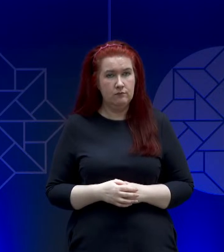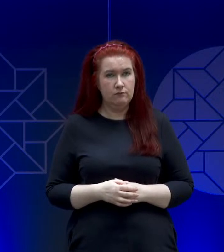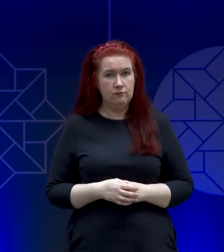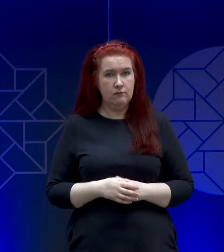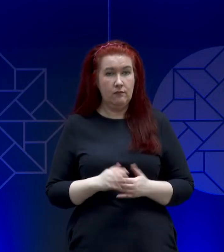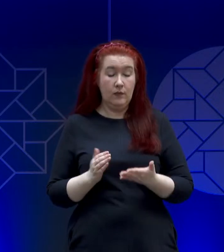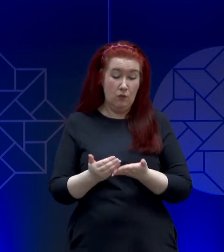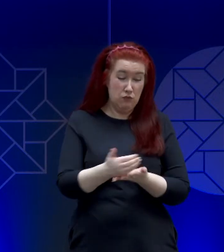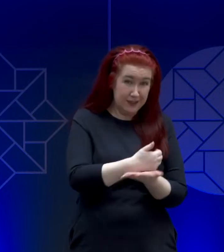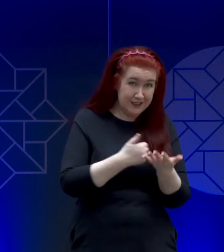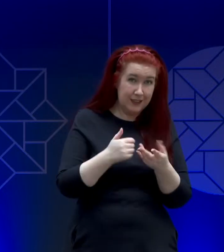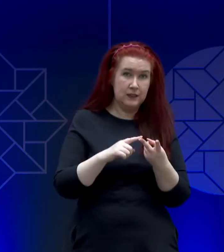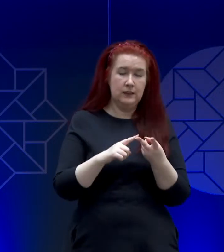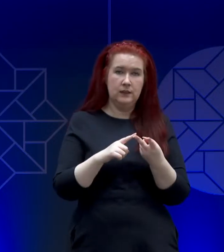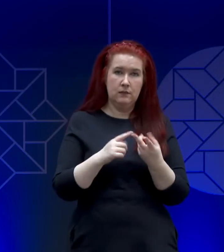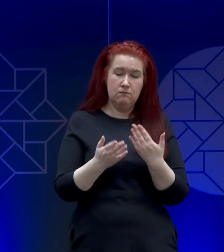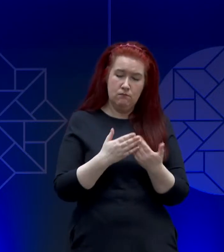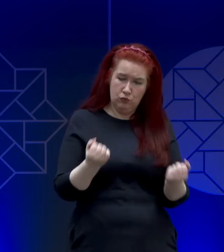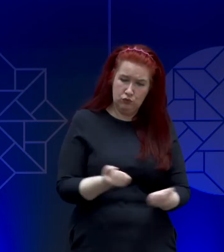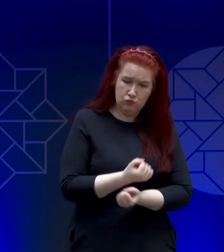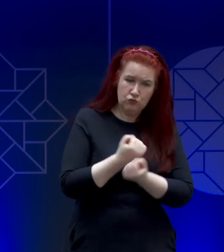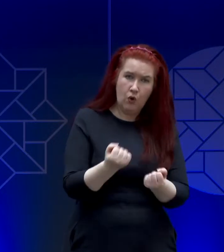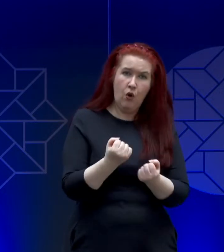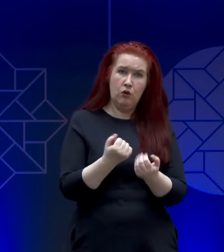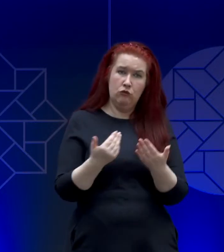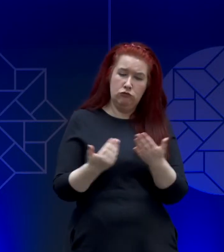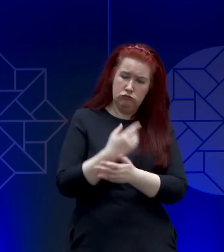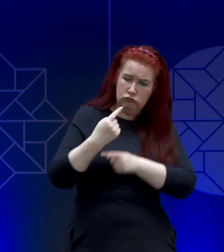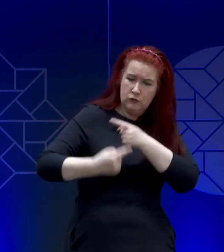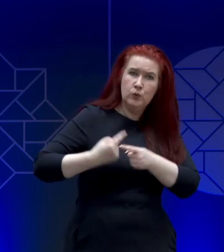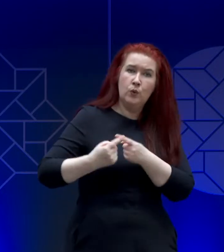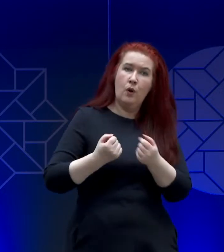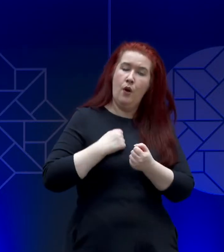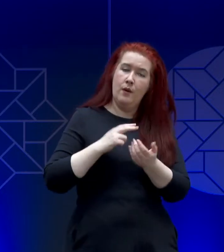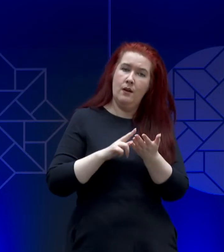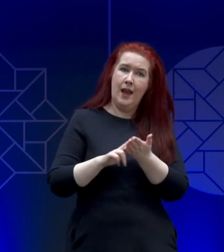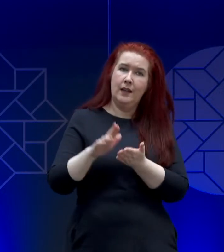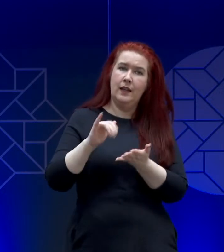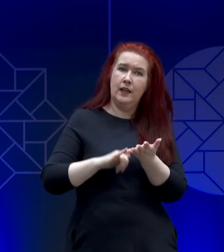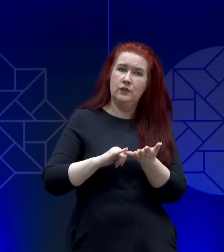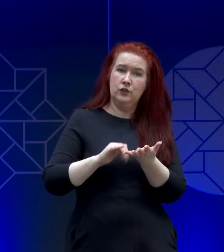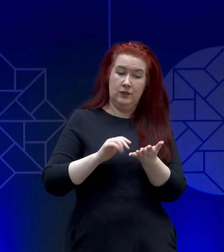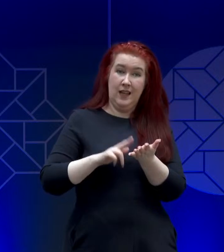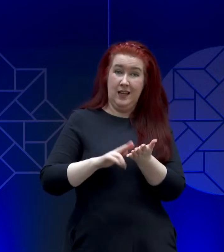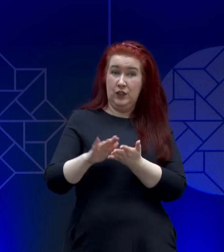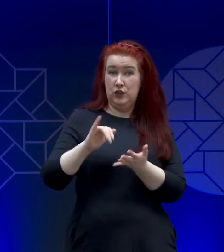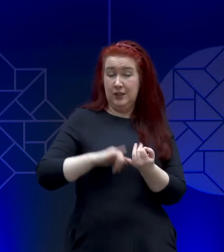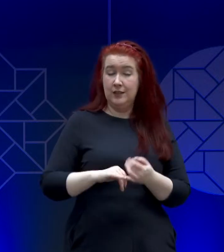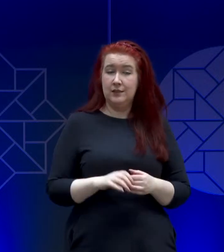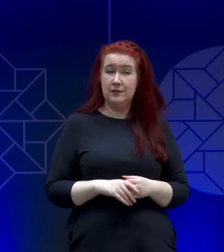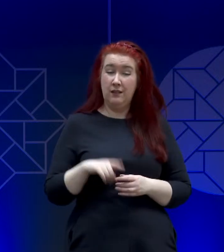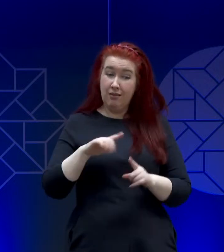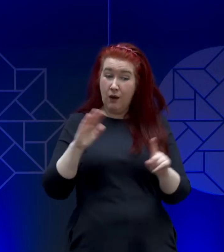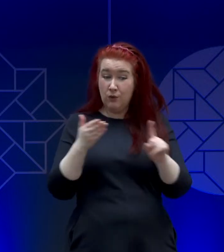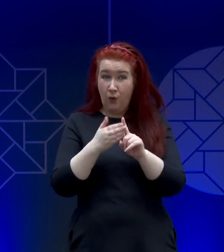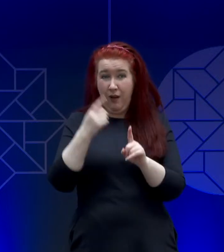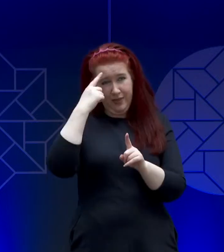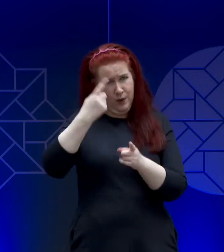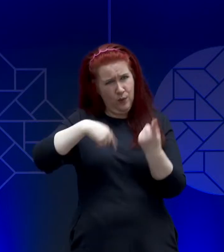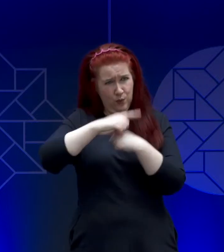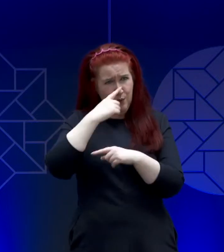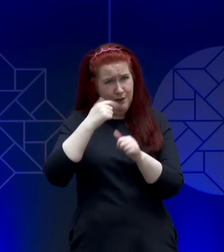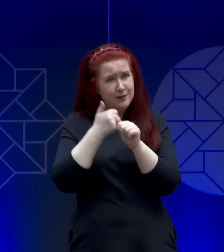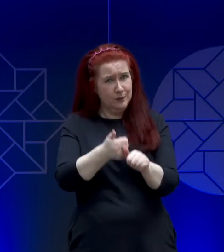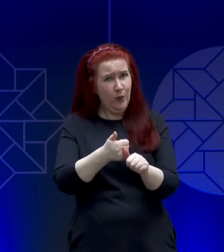Protecting, strengthening, renewing our National Health Service. That is a goal I think we can all get